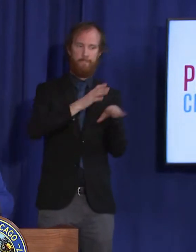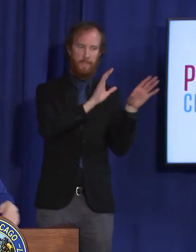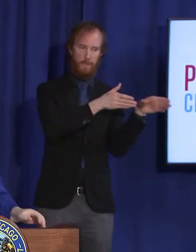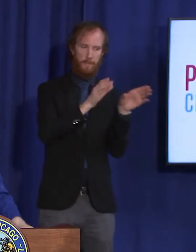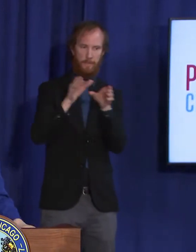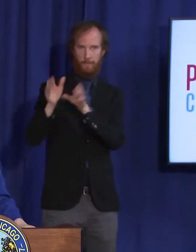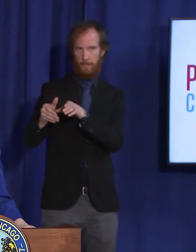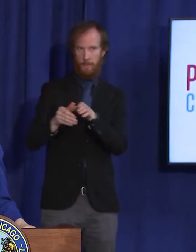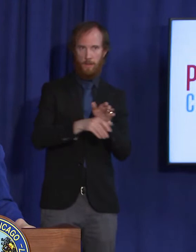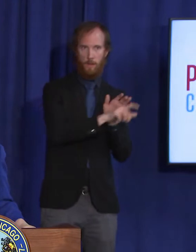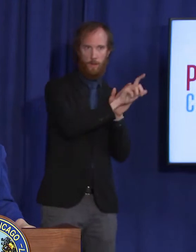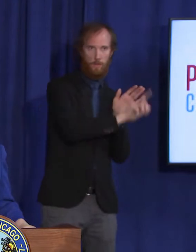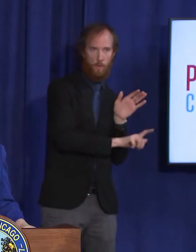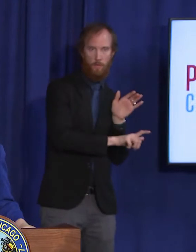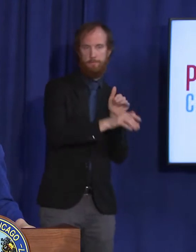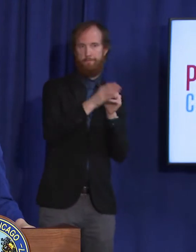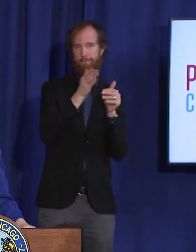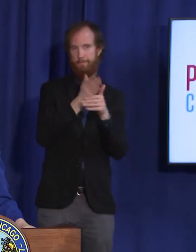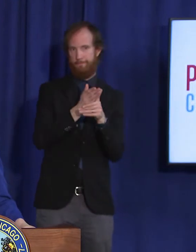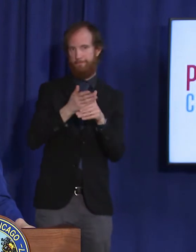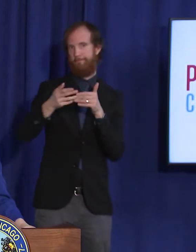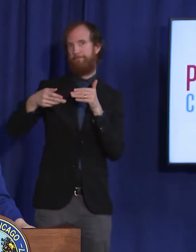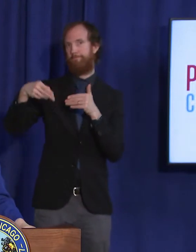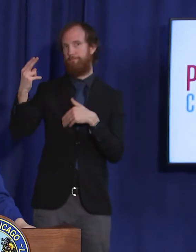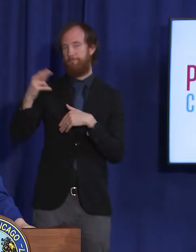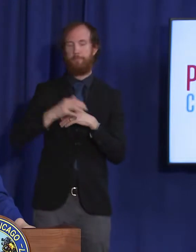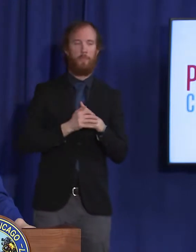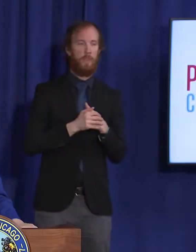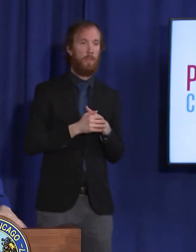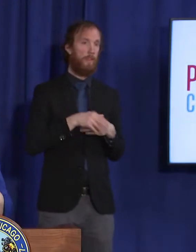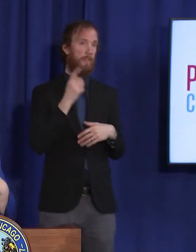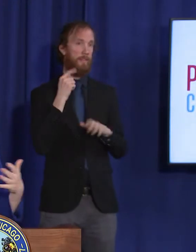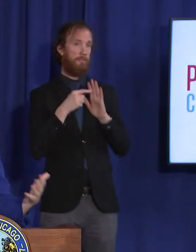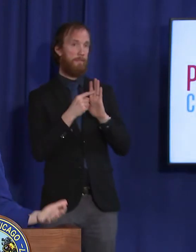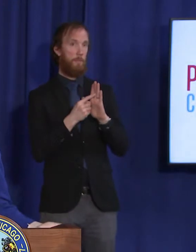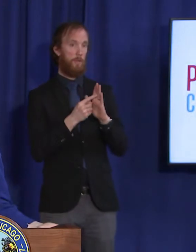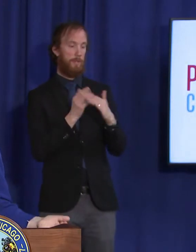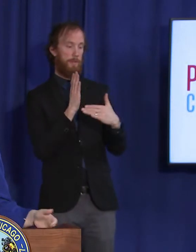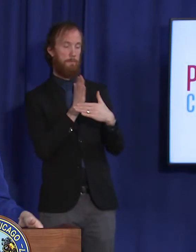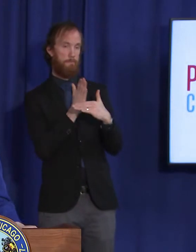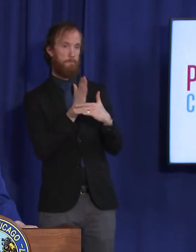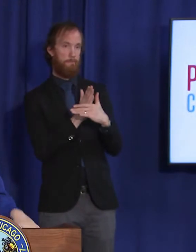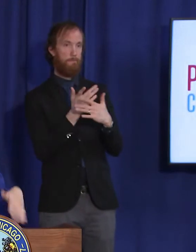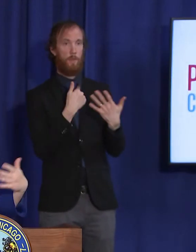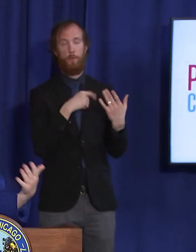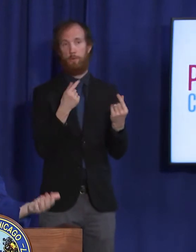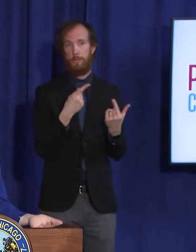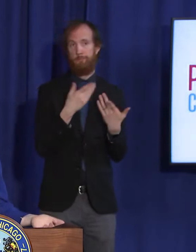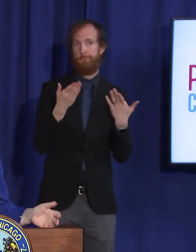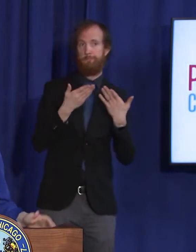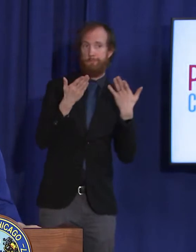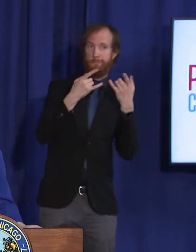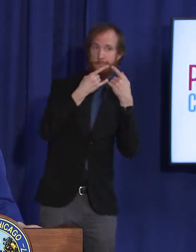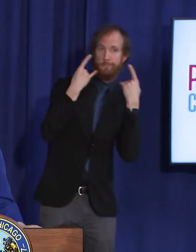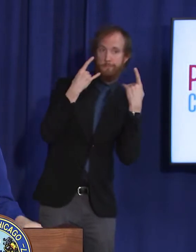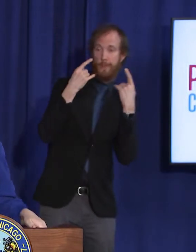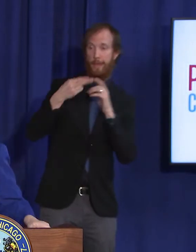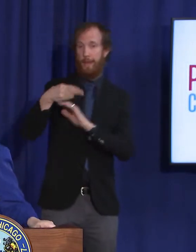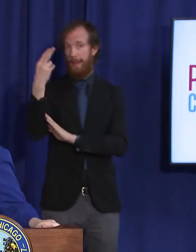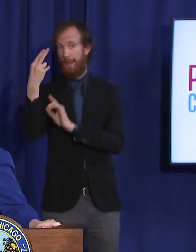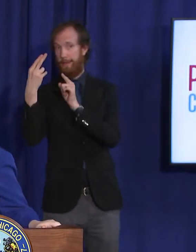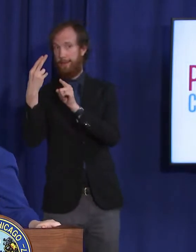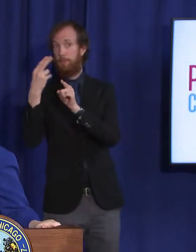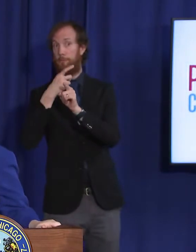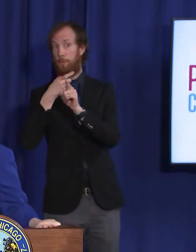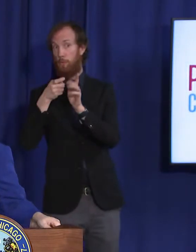and high. And you heard me say that, for example, at medium, we would be making recommendations around masks. At high, we might require it. You